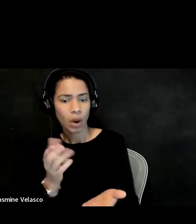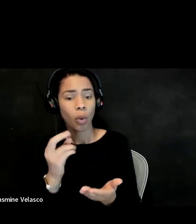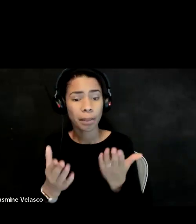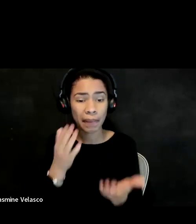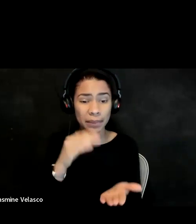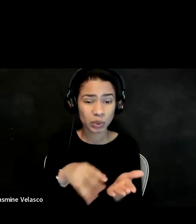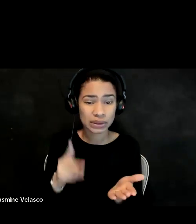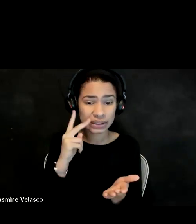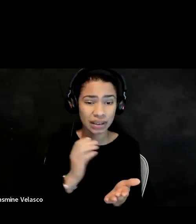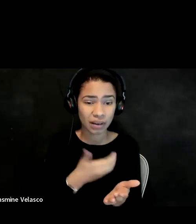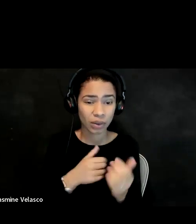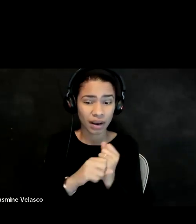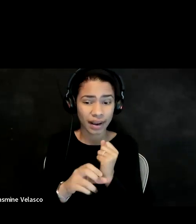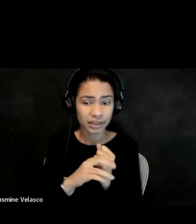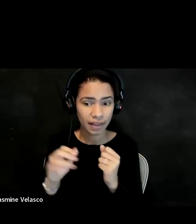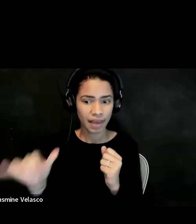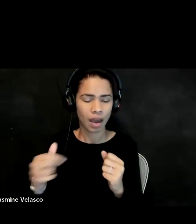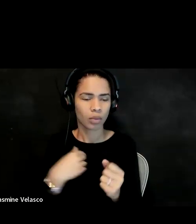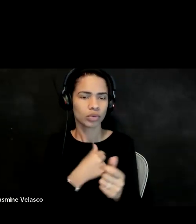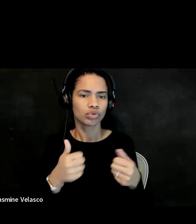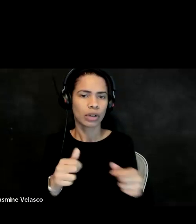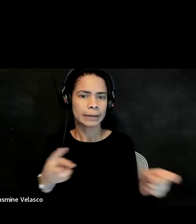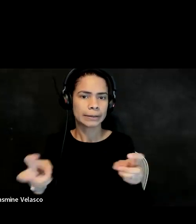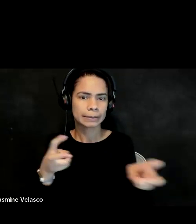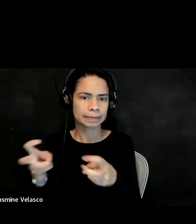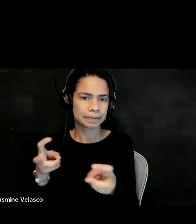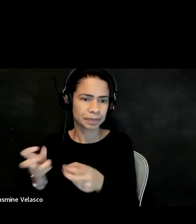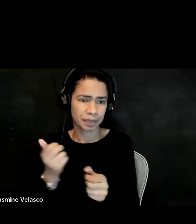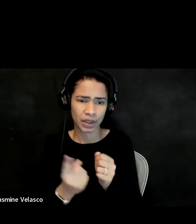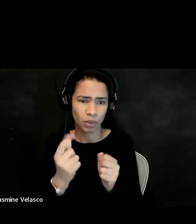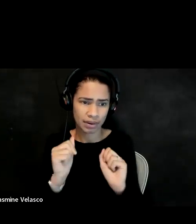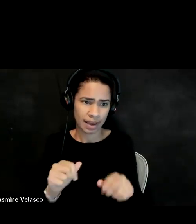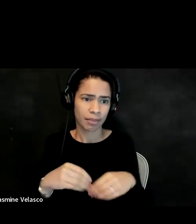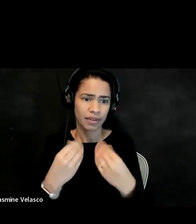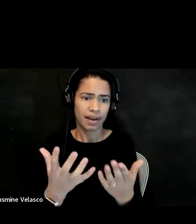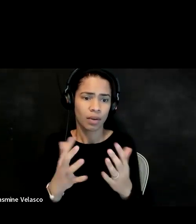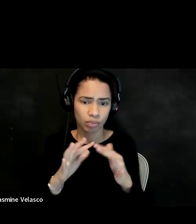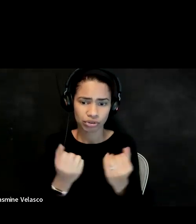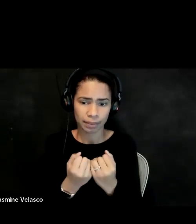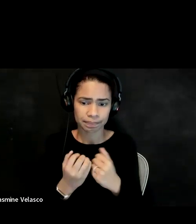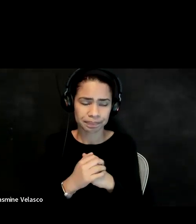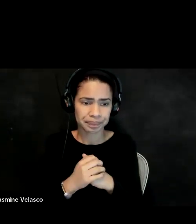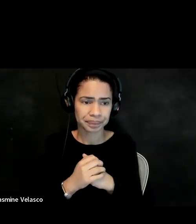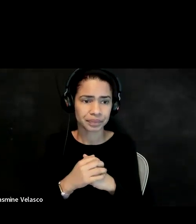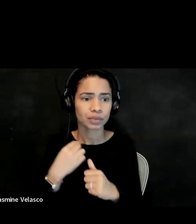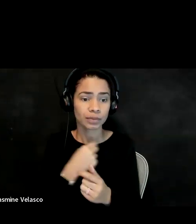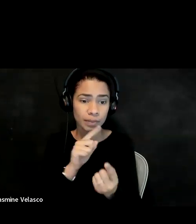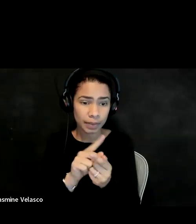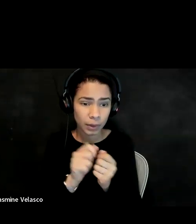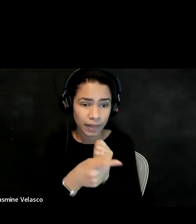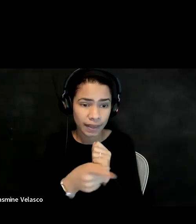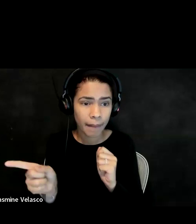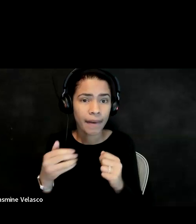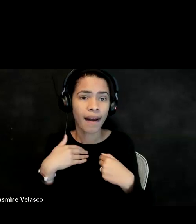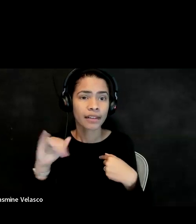campus. So we try to get the entire UMW community. Anybody can propose a workshop. And so we meet with them, we have a